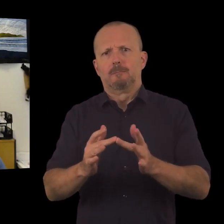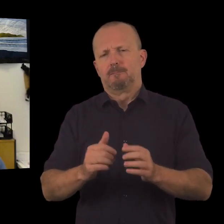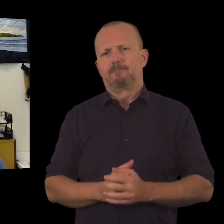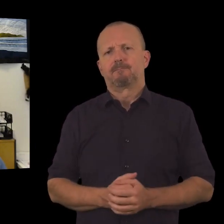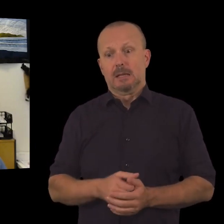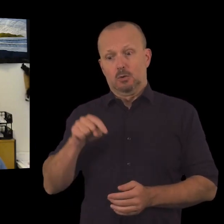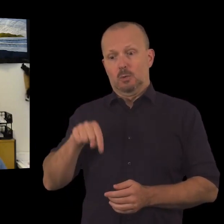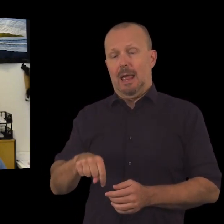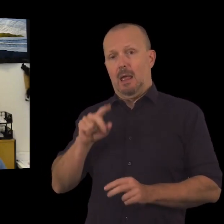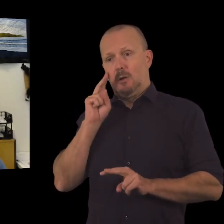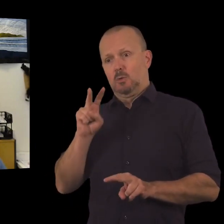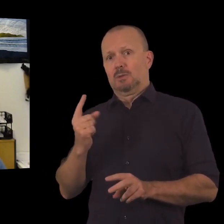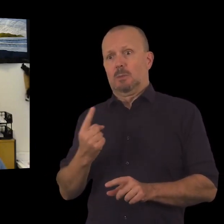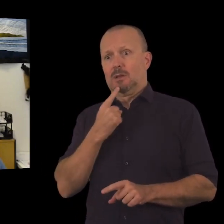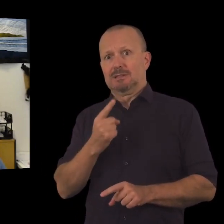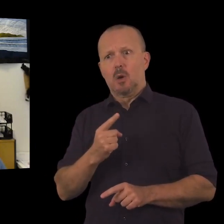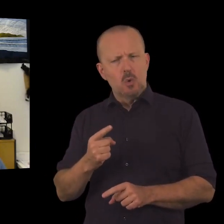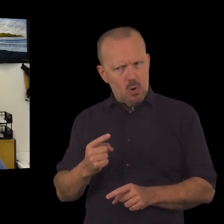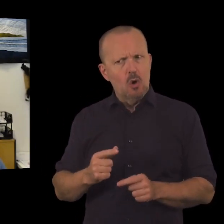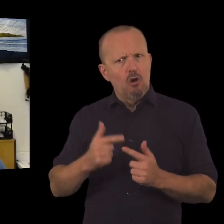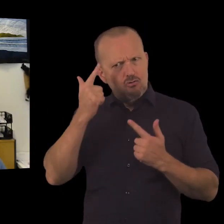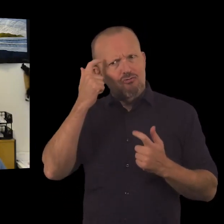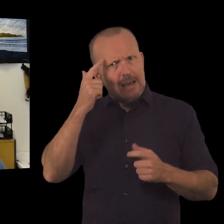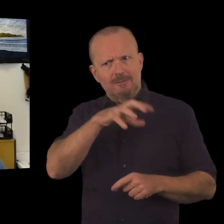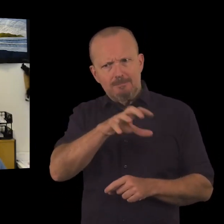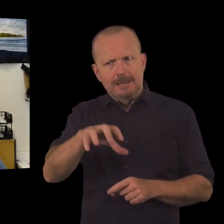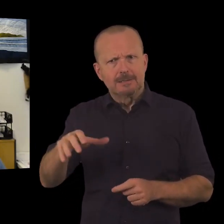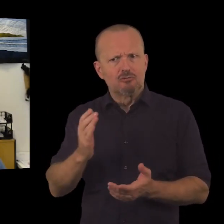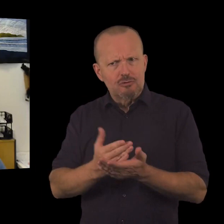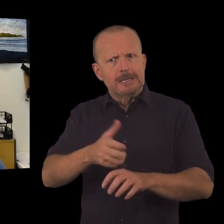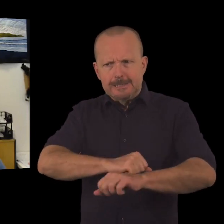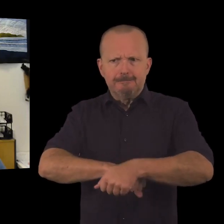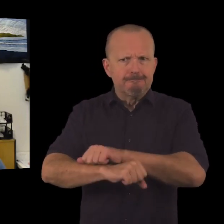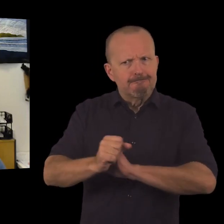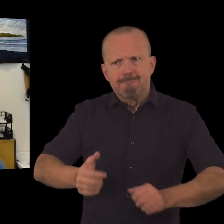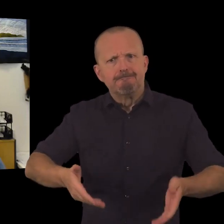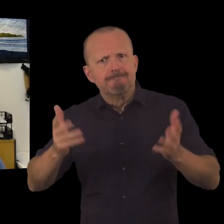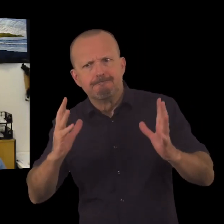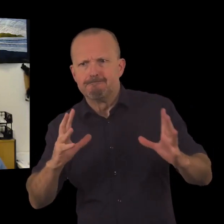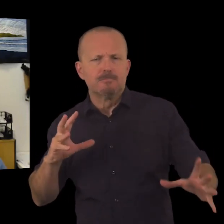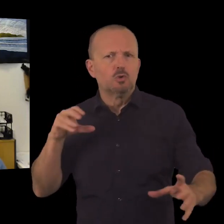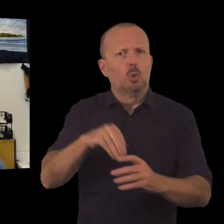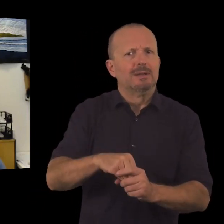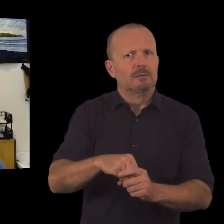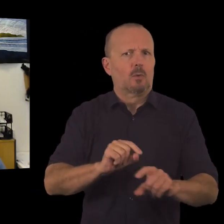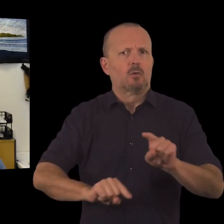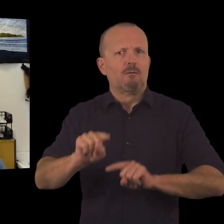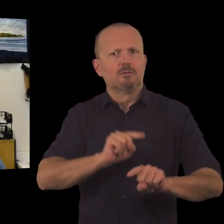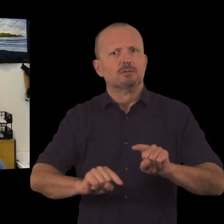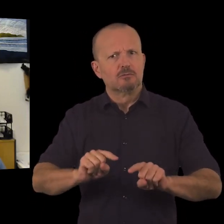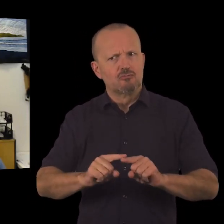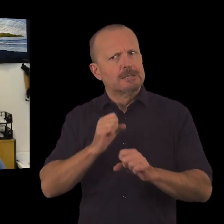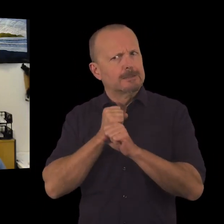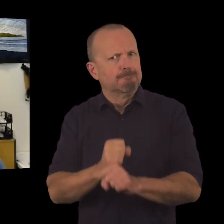today, creative spaces have sure come to the party on this, in reference to the way you've all joined in and